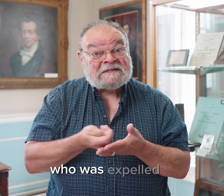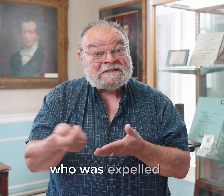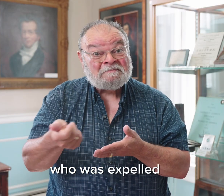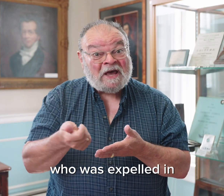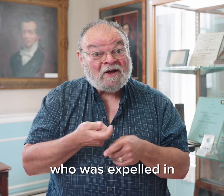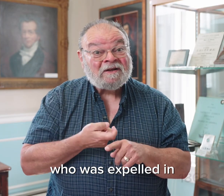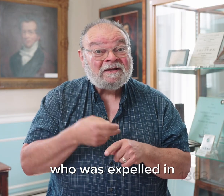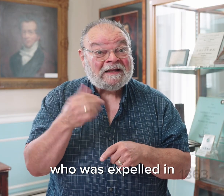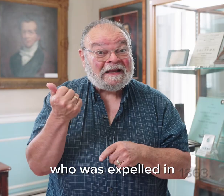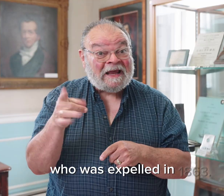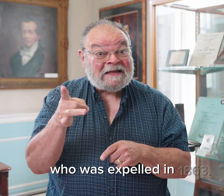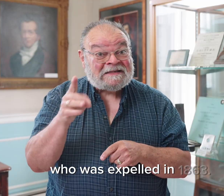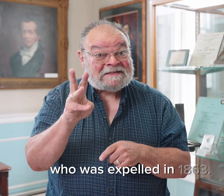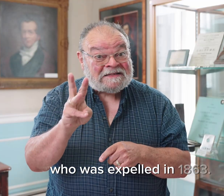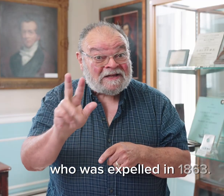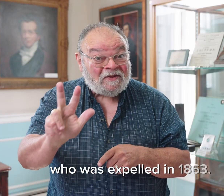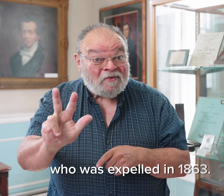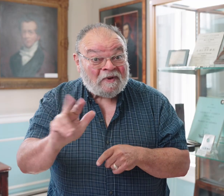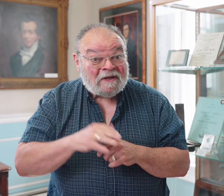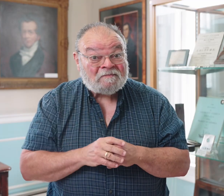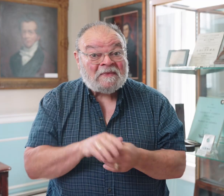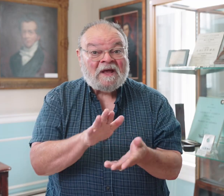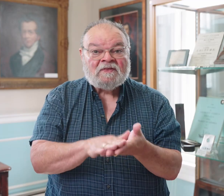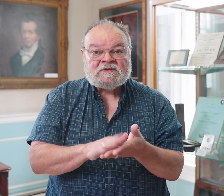in 1863.